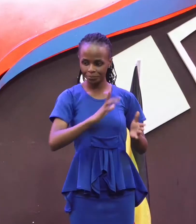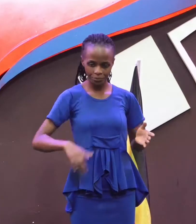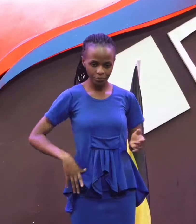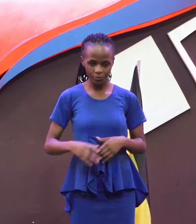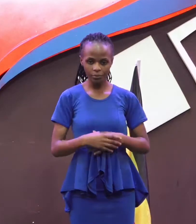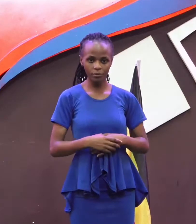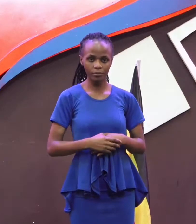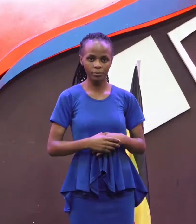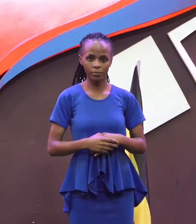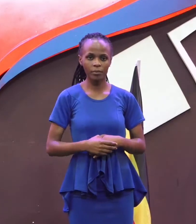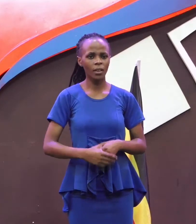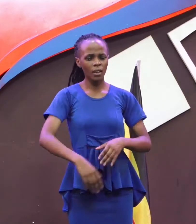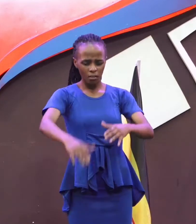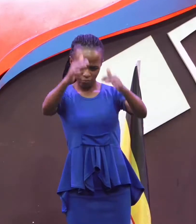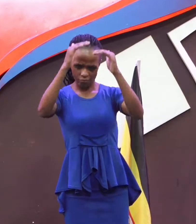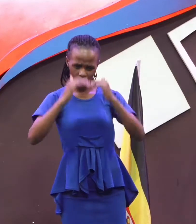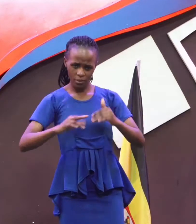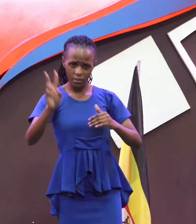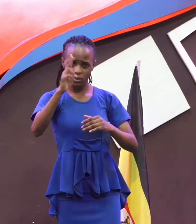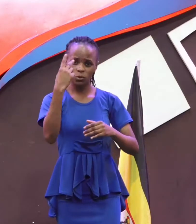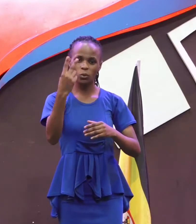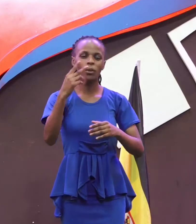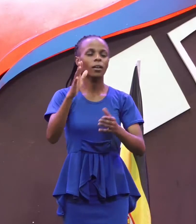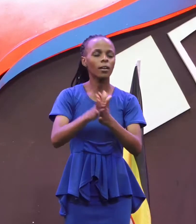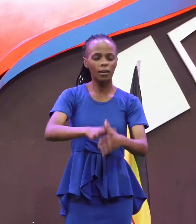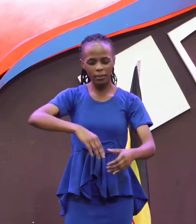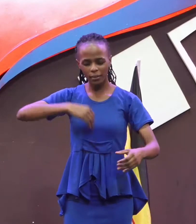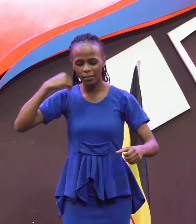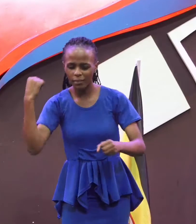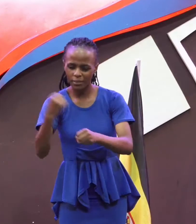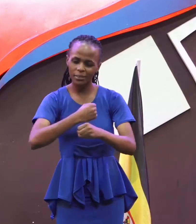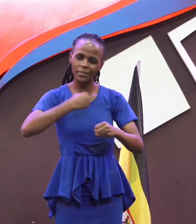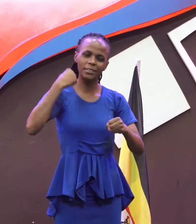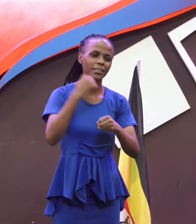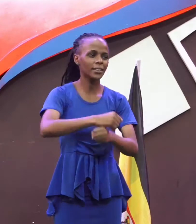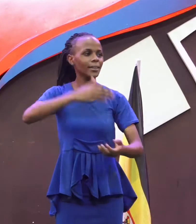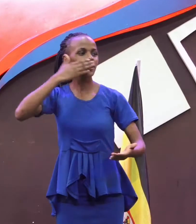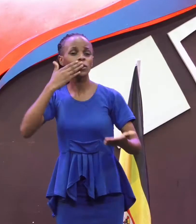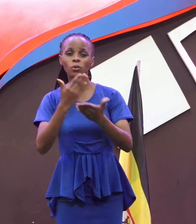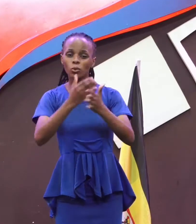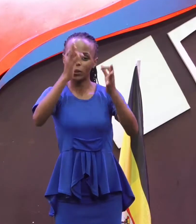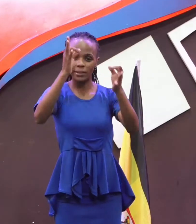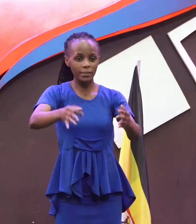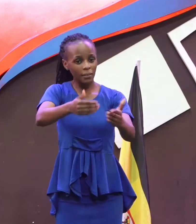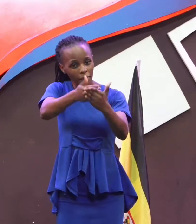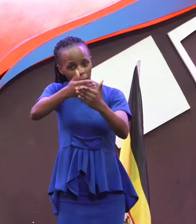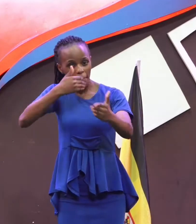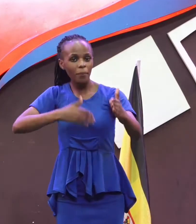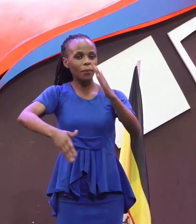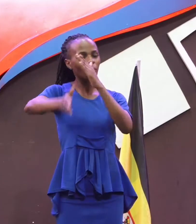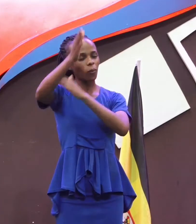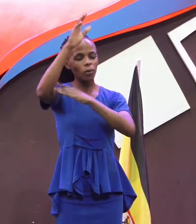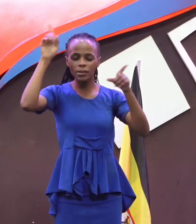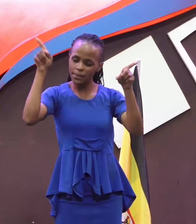Praise be to the Lord. Olwokubiri. Nakolanga ebyali mu maaso ga Mukama ebirungi, nga byonna bwe byali Dawudi kitaawe bye